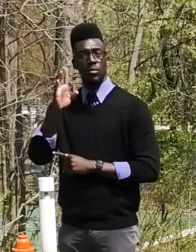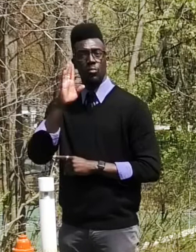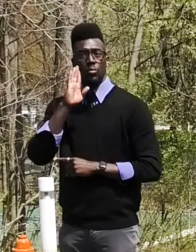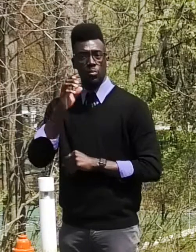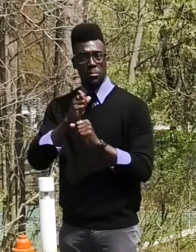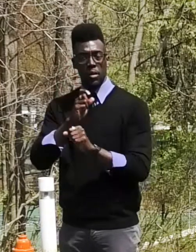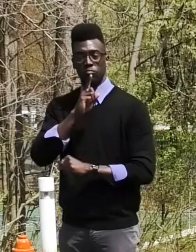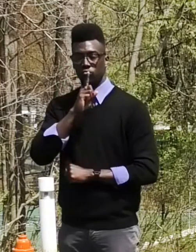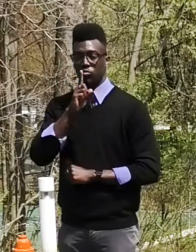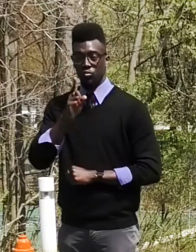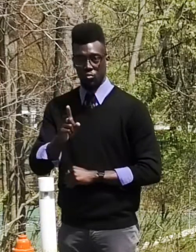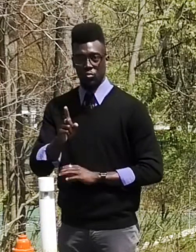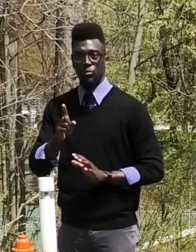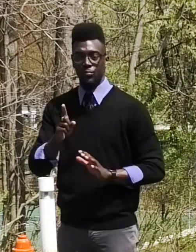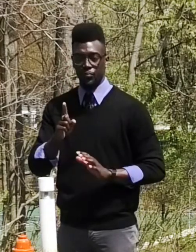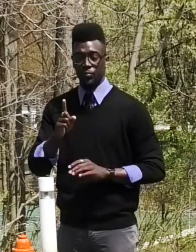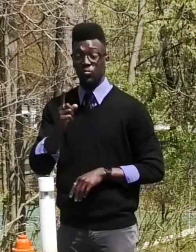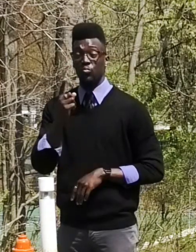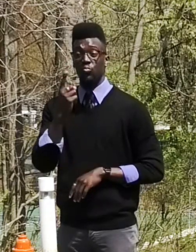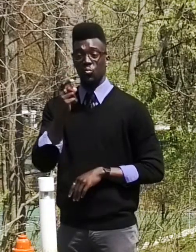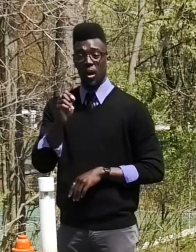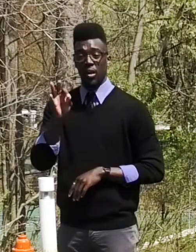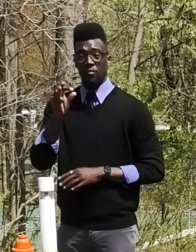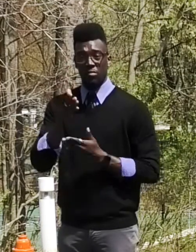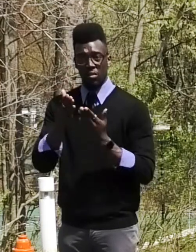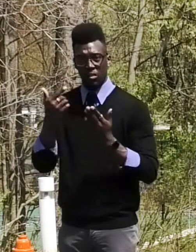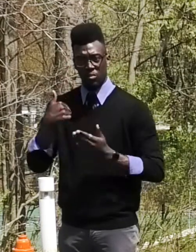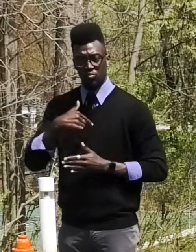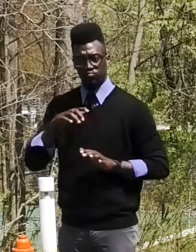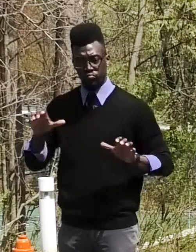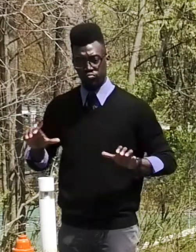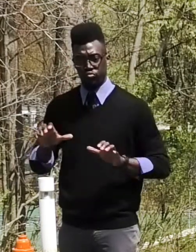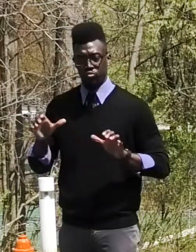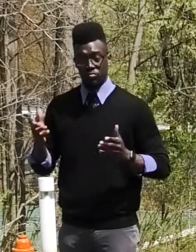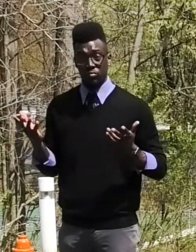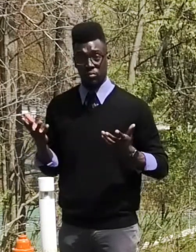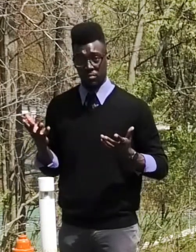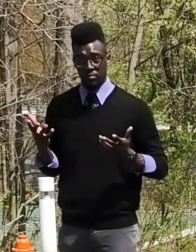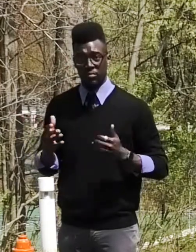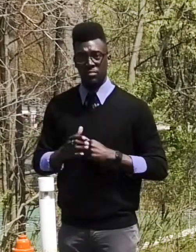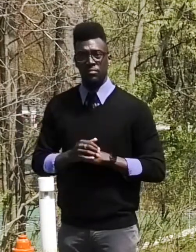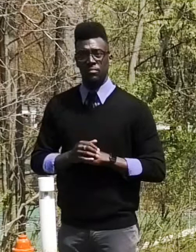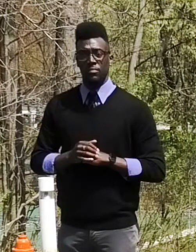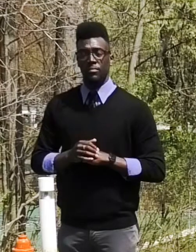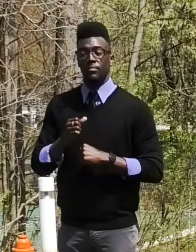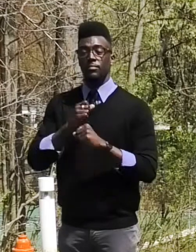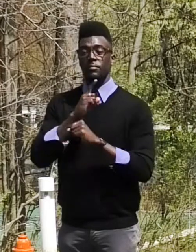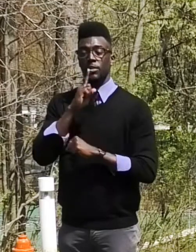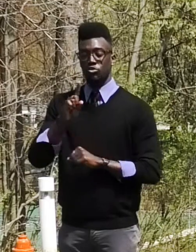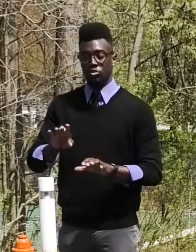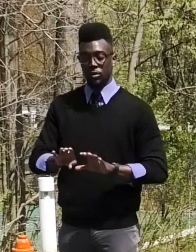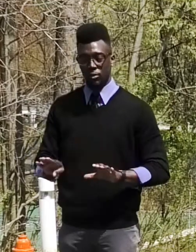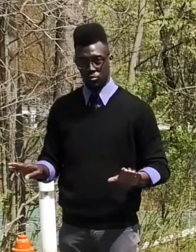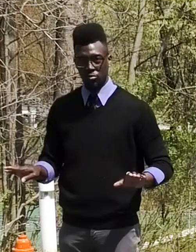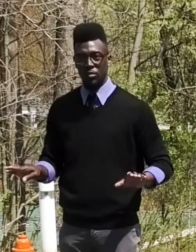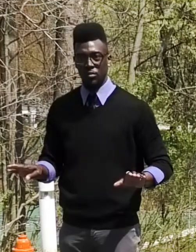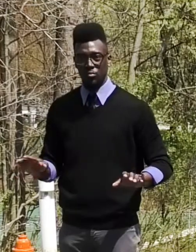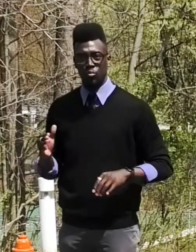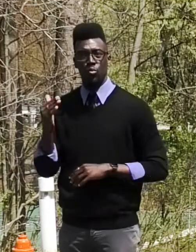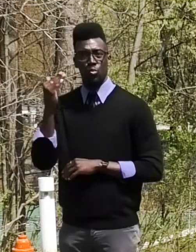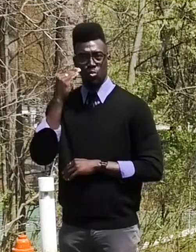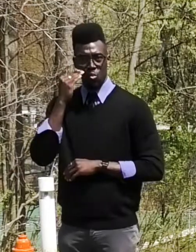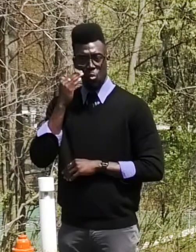sure that one of the things that we do in our county is make sure that our children know